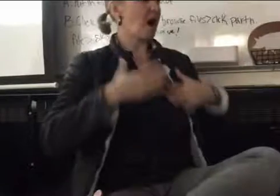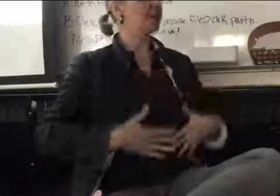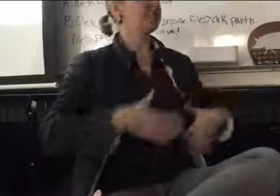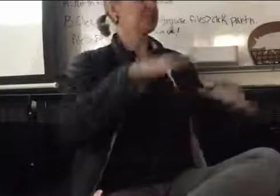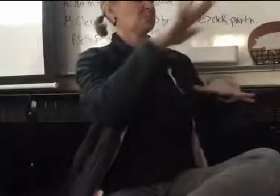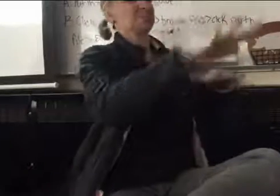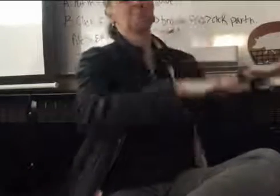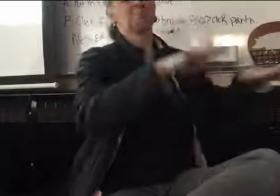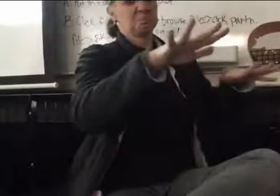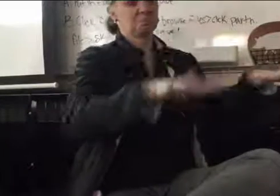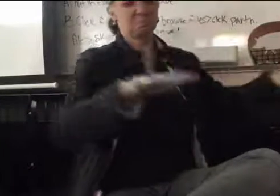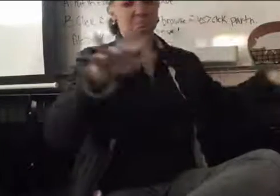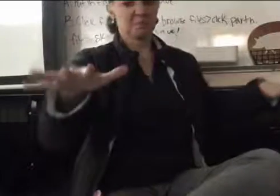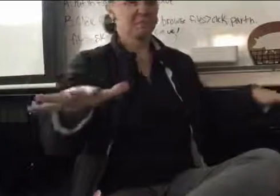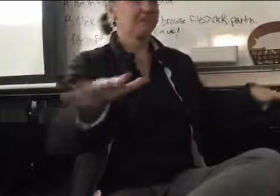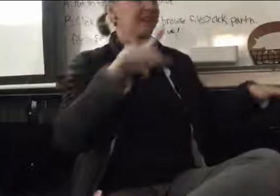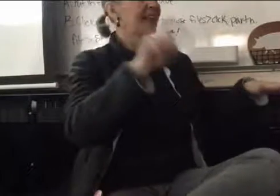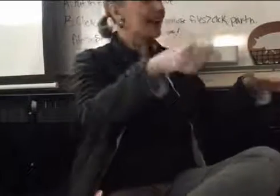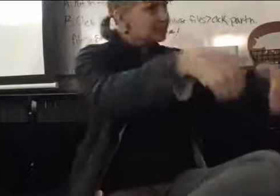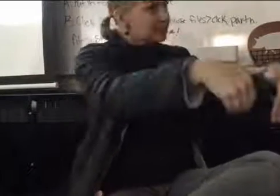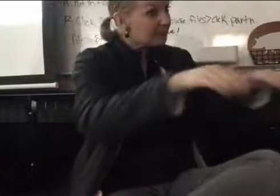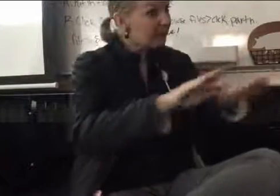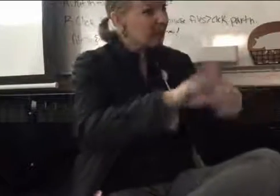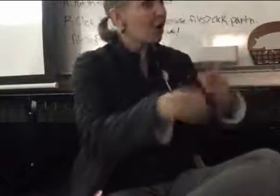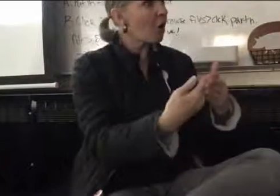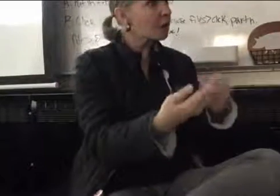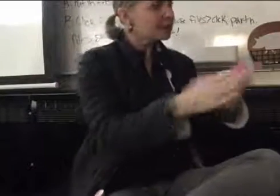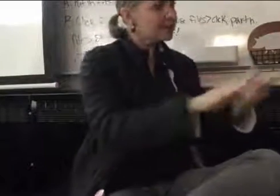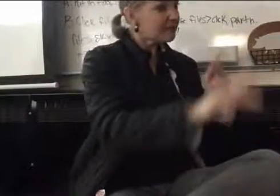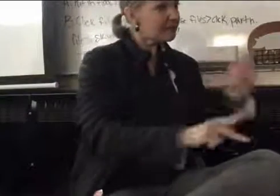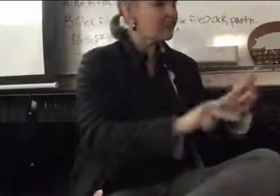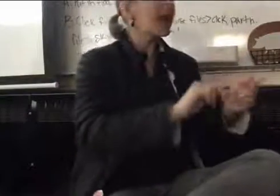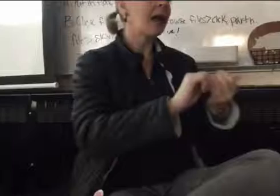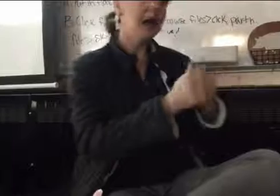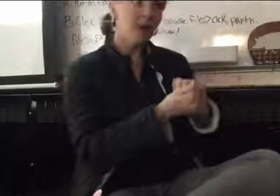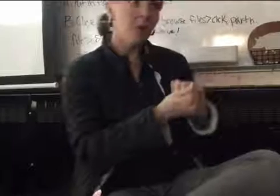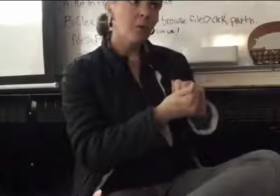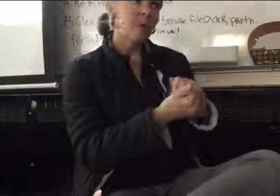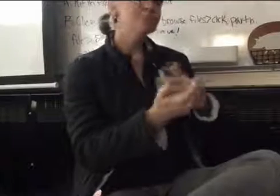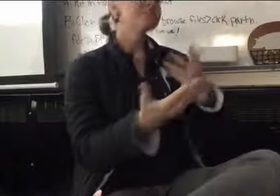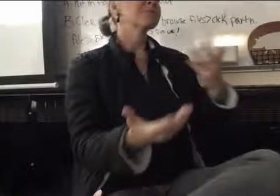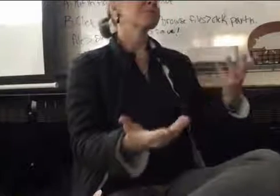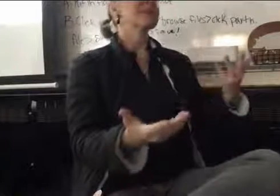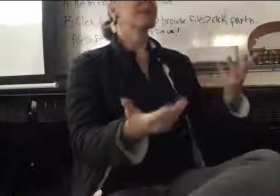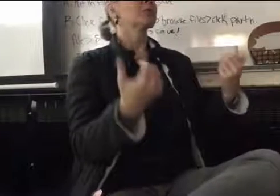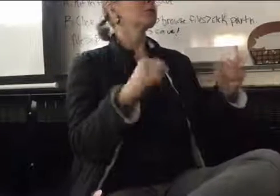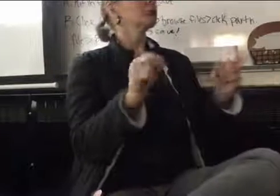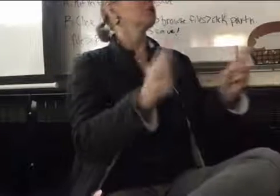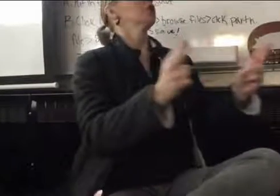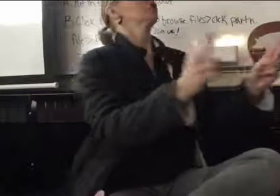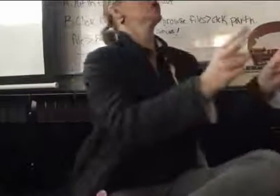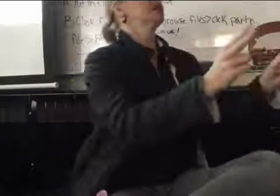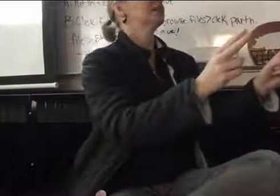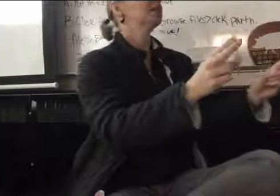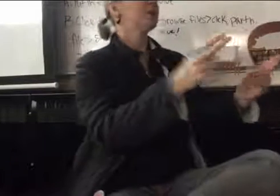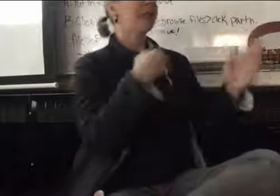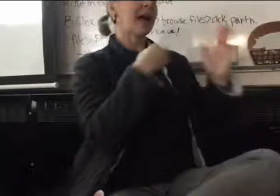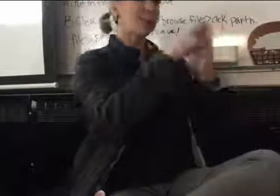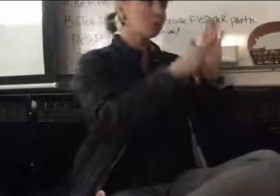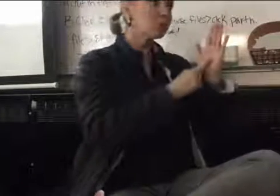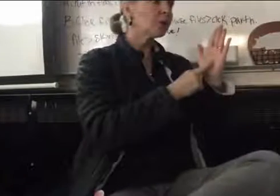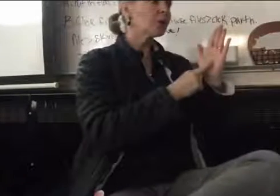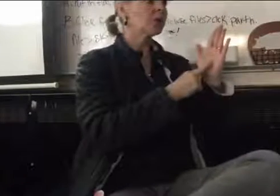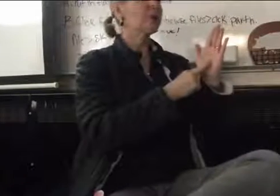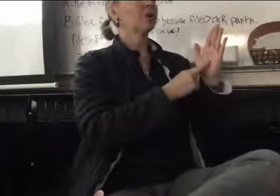they have to be able to bury this dead. How they buried this dead, though, is they were in a rush. And what they had as a rule is